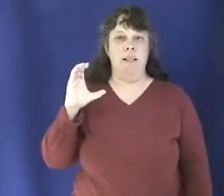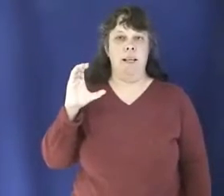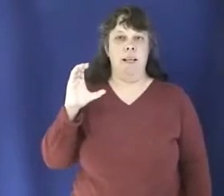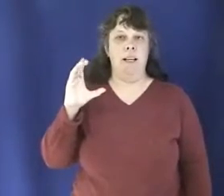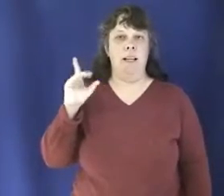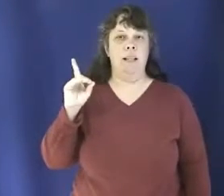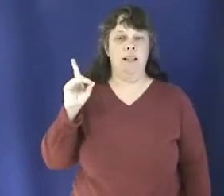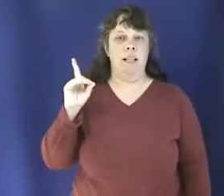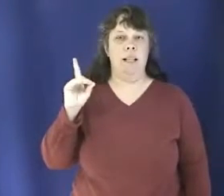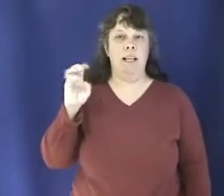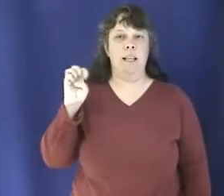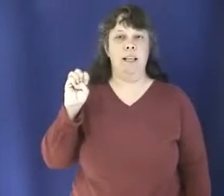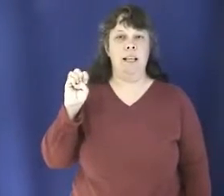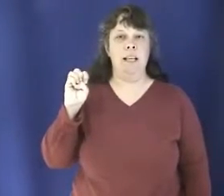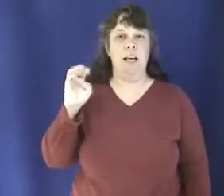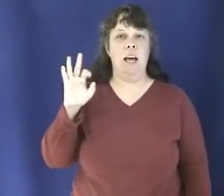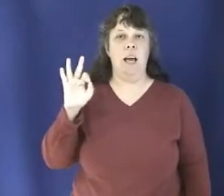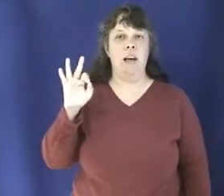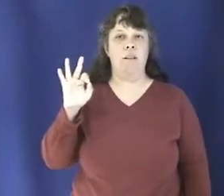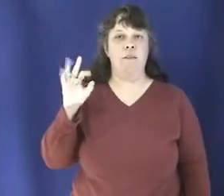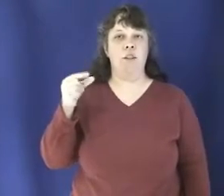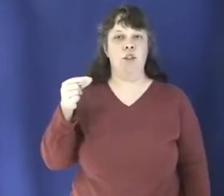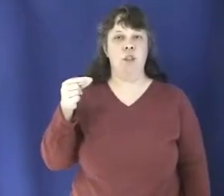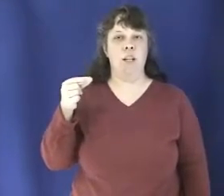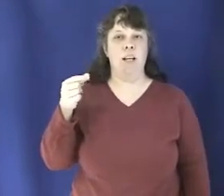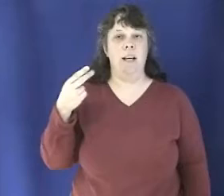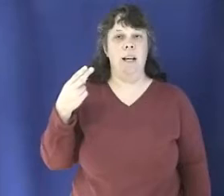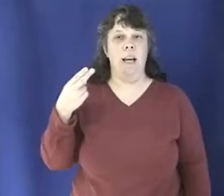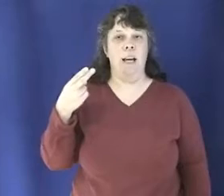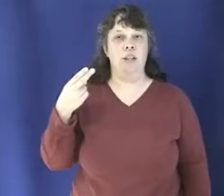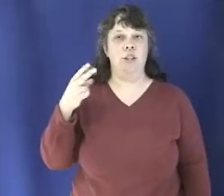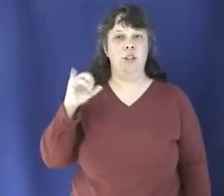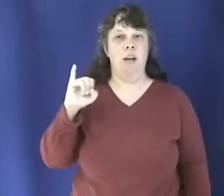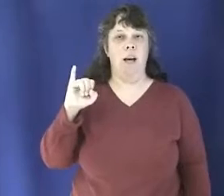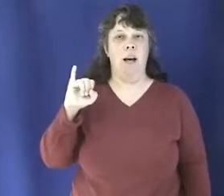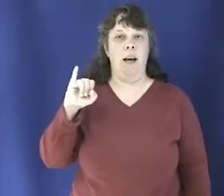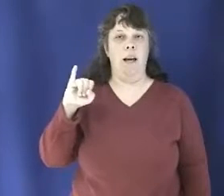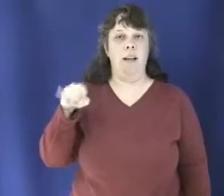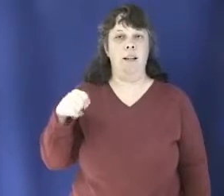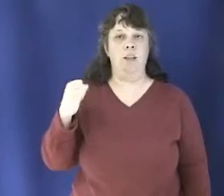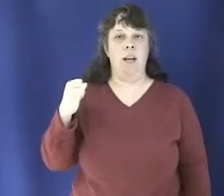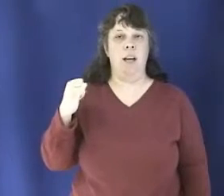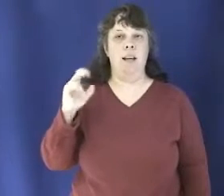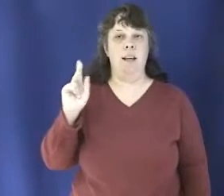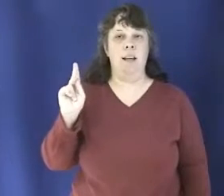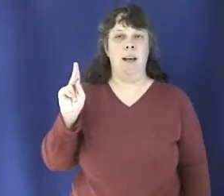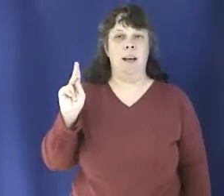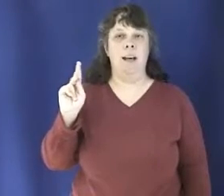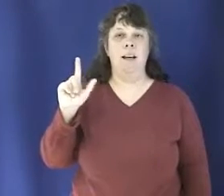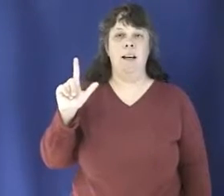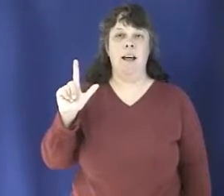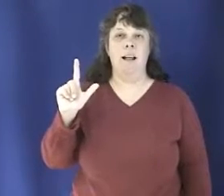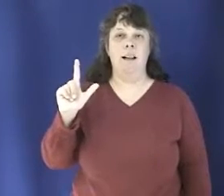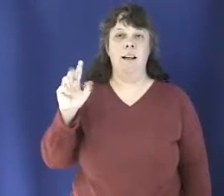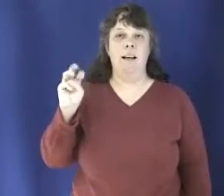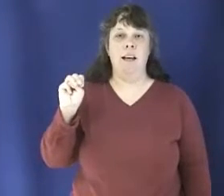C, D, E, F, G, H, I, J, K, L,